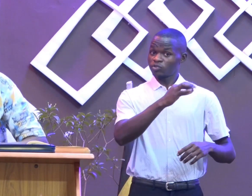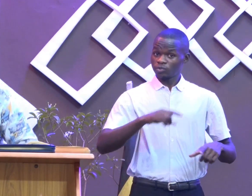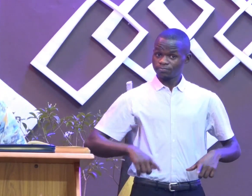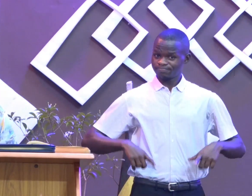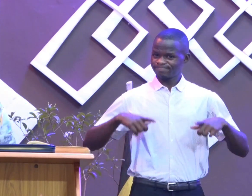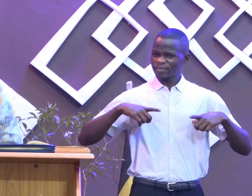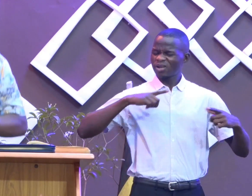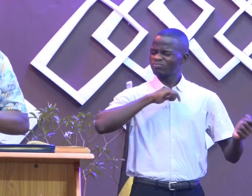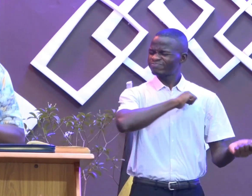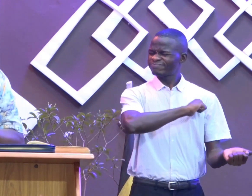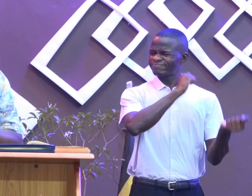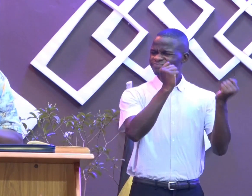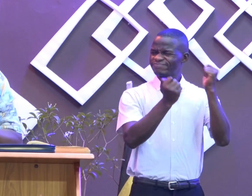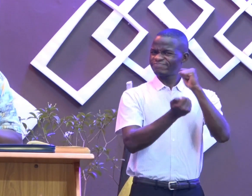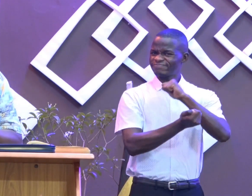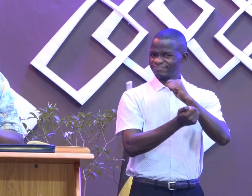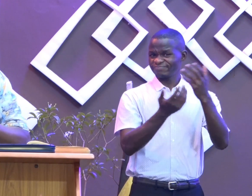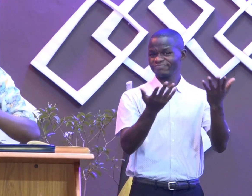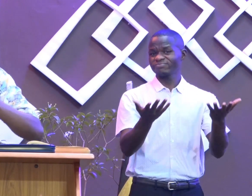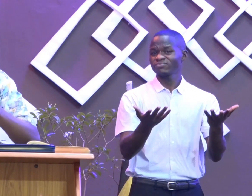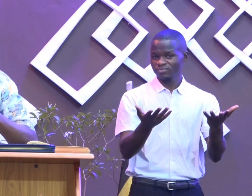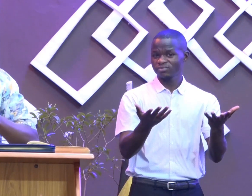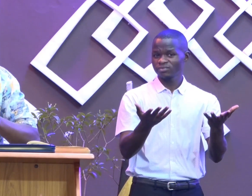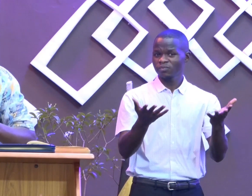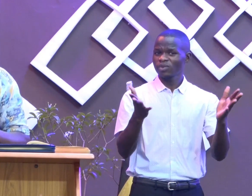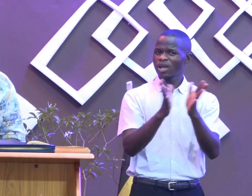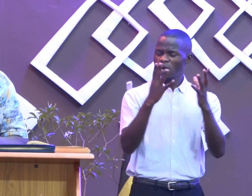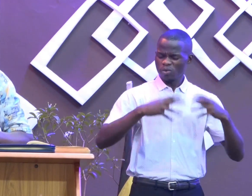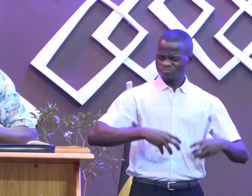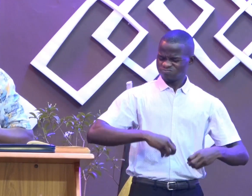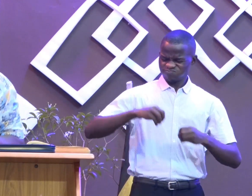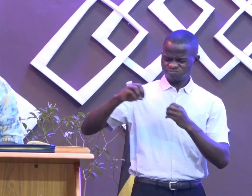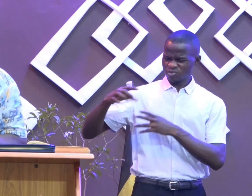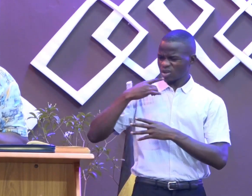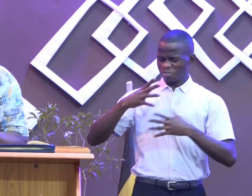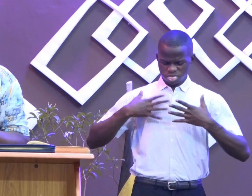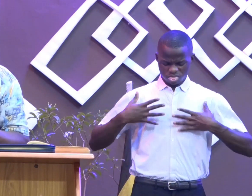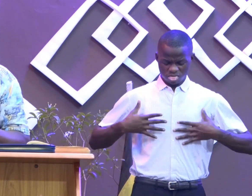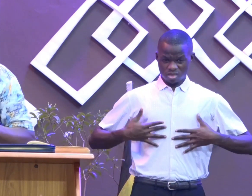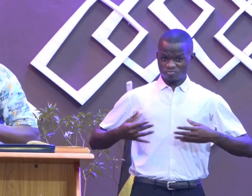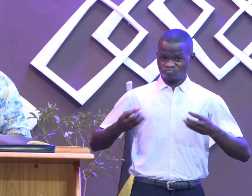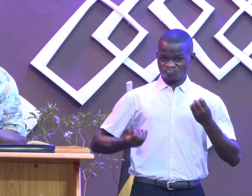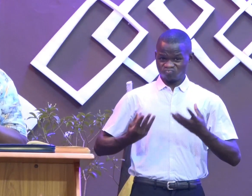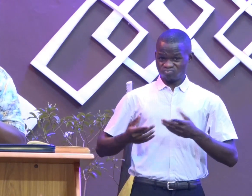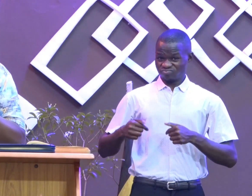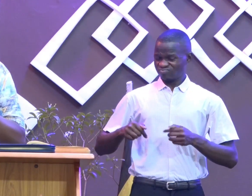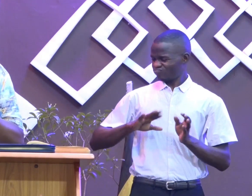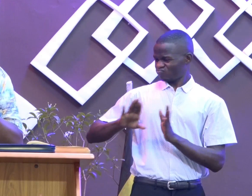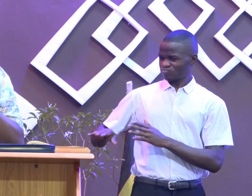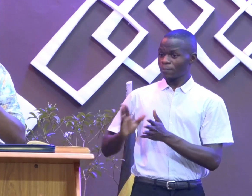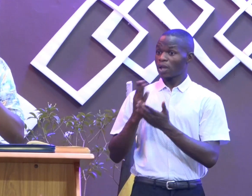life. Okuwaanyisibwa bw'oti. To be chained. N'oyambula guno oguvunda n'oguleka. And you take off this